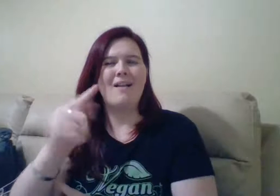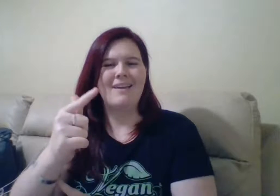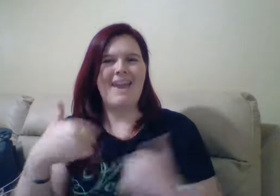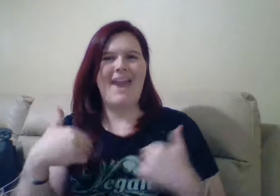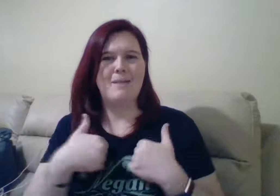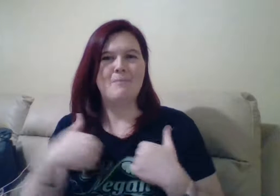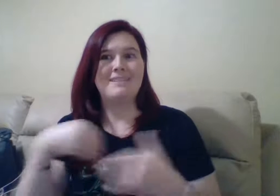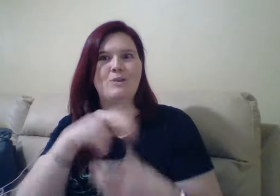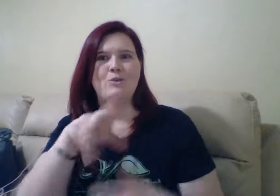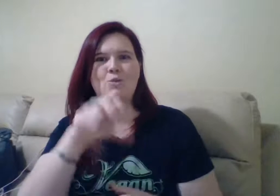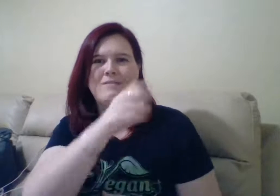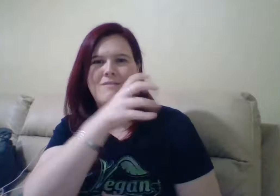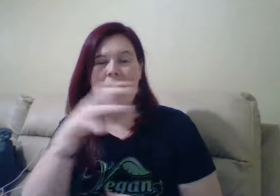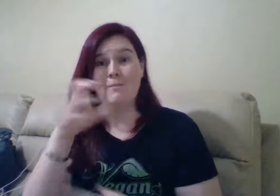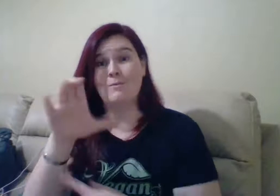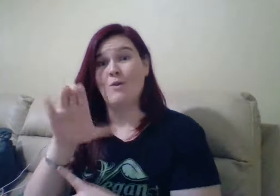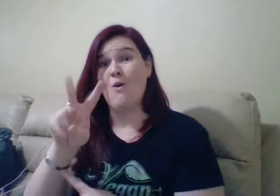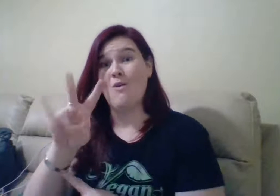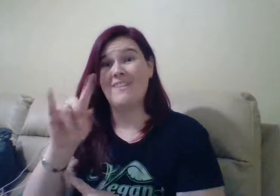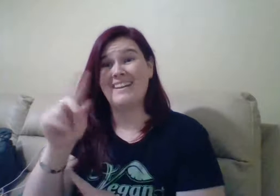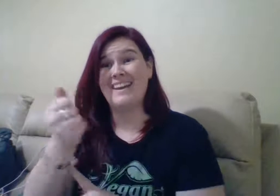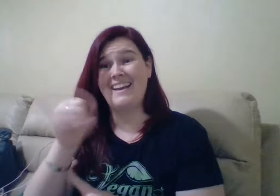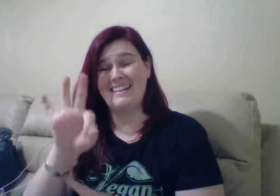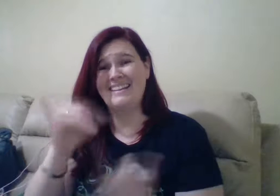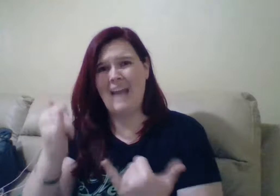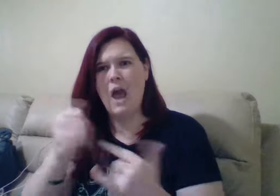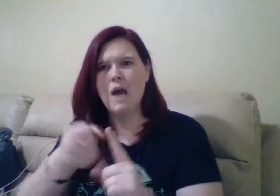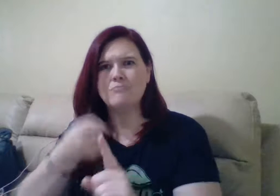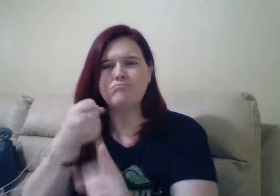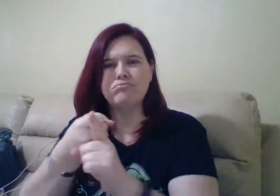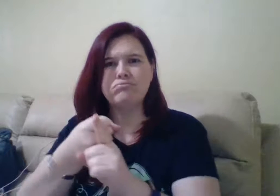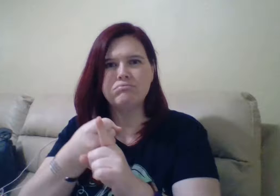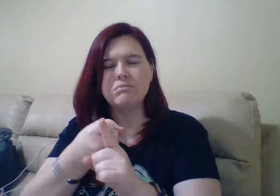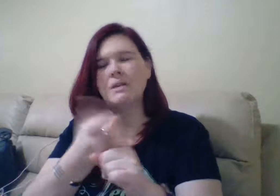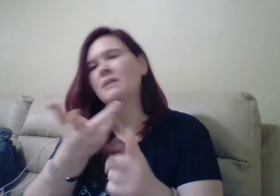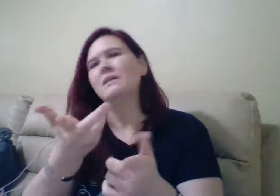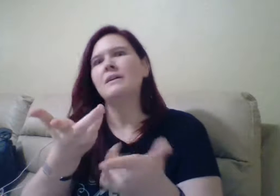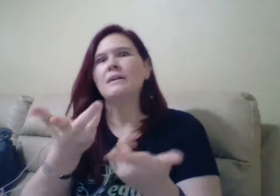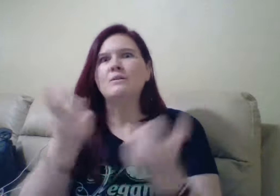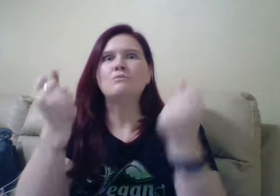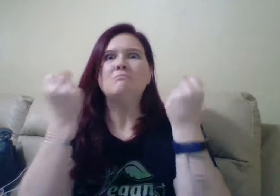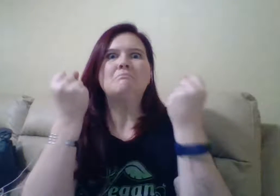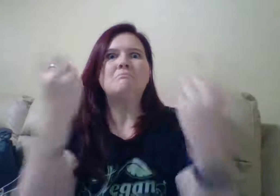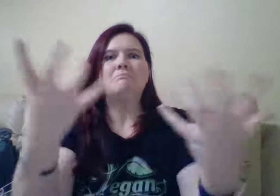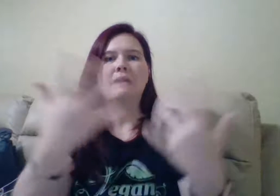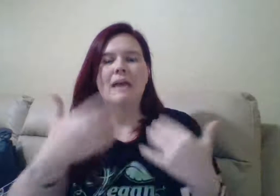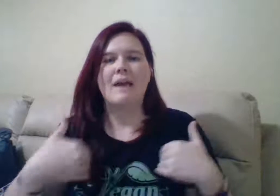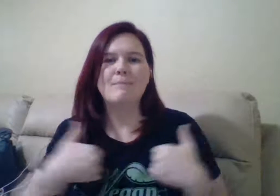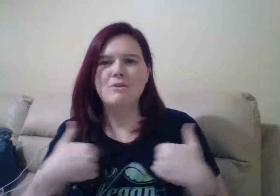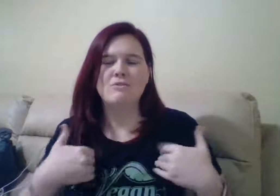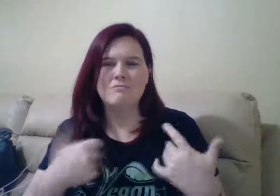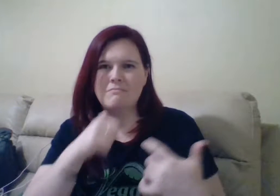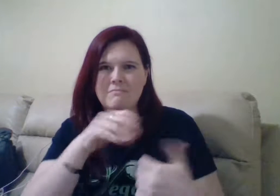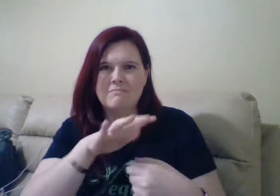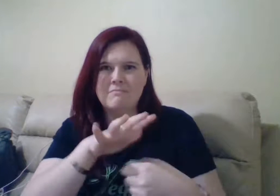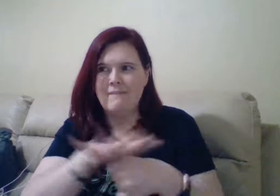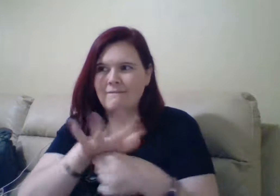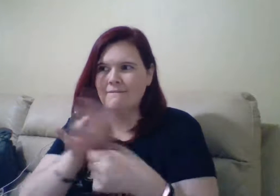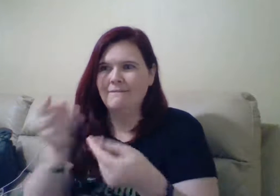Because COVID-19 is having such a huge knock-on effect to the supply chain in the US, this means that farmers are currently killing millions of animals because they can't